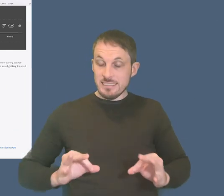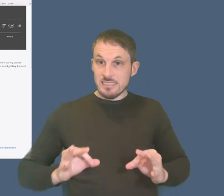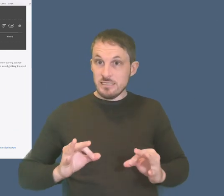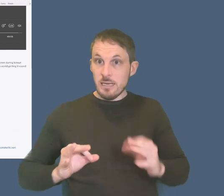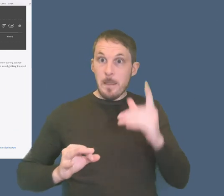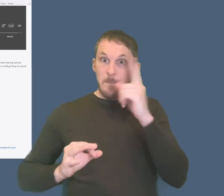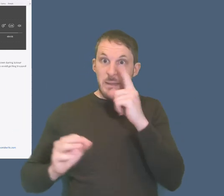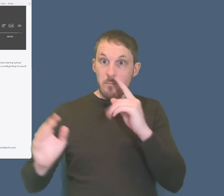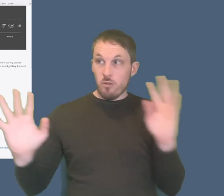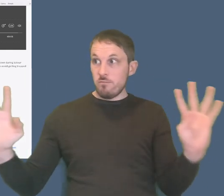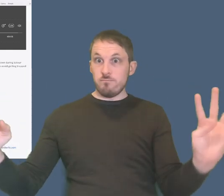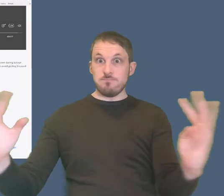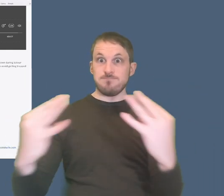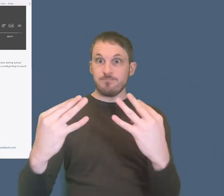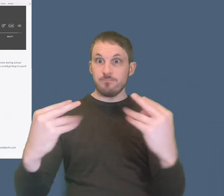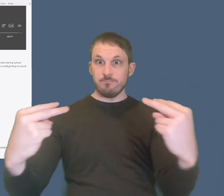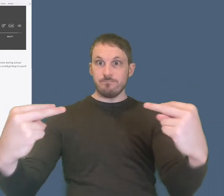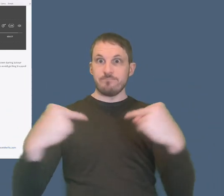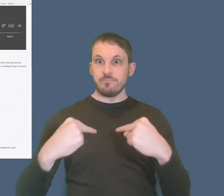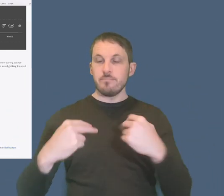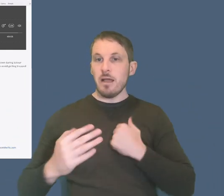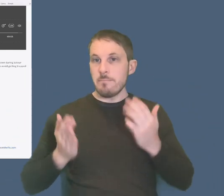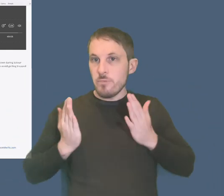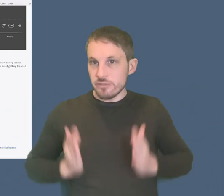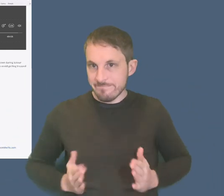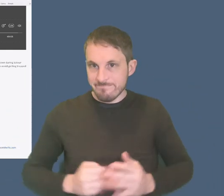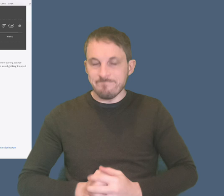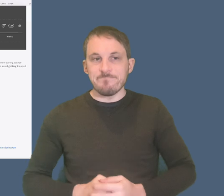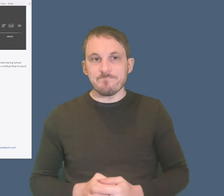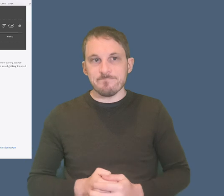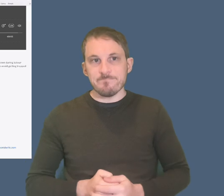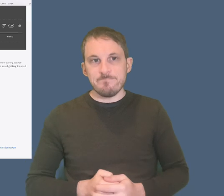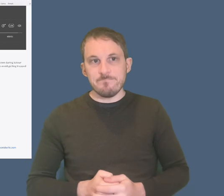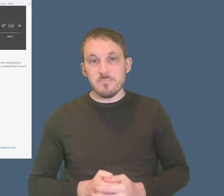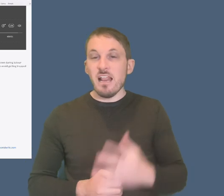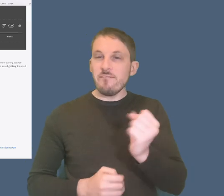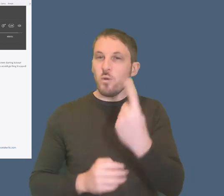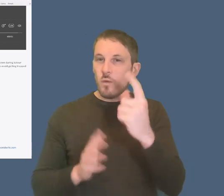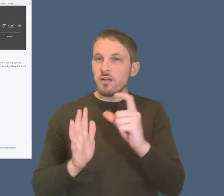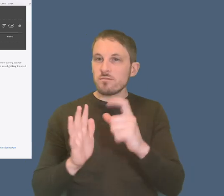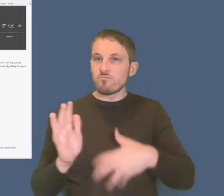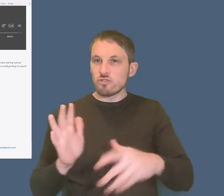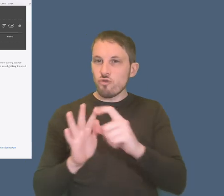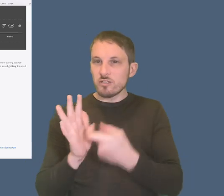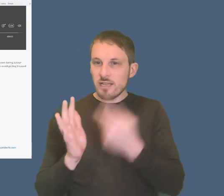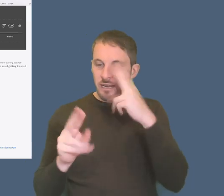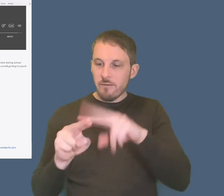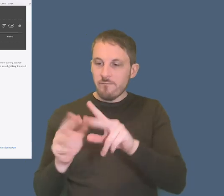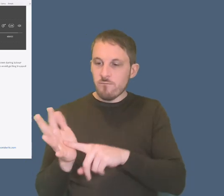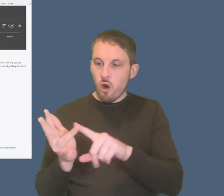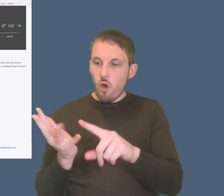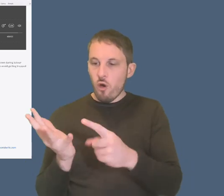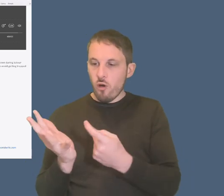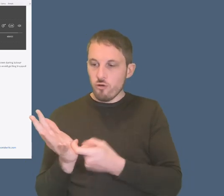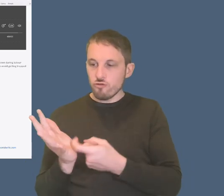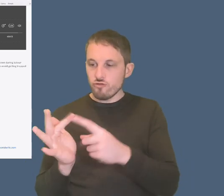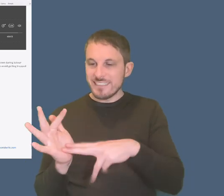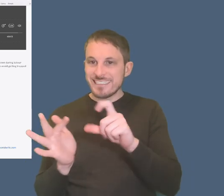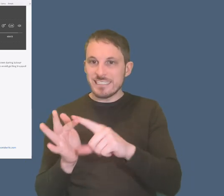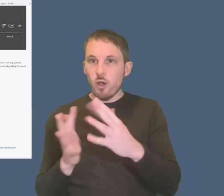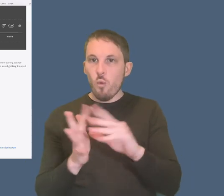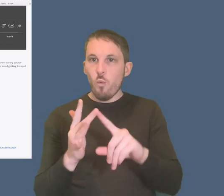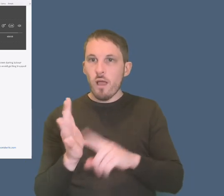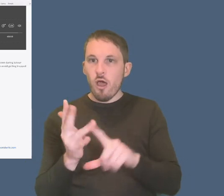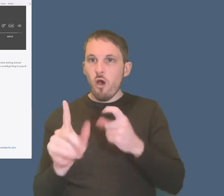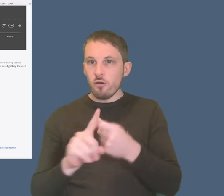people would have access and visibility to your body. Now, there's an obstetrician by the name of Florence Wilcock who has been